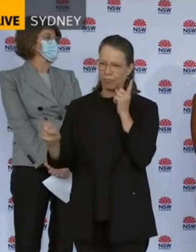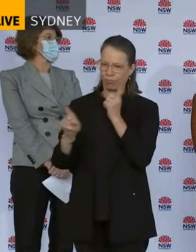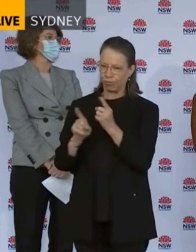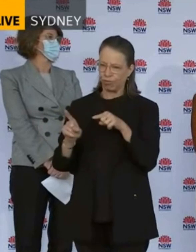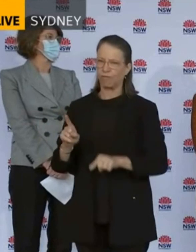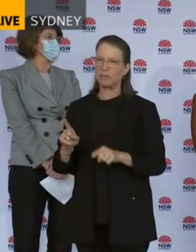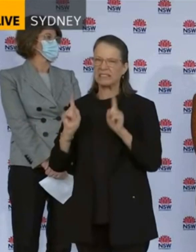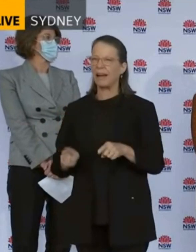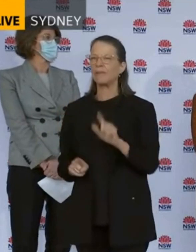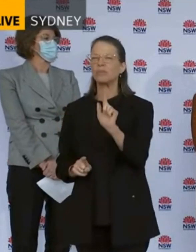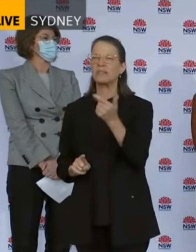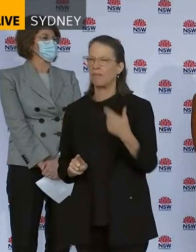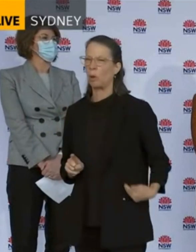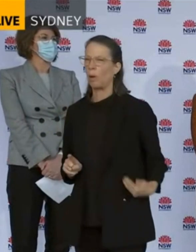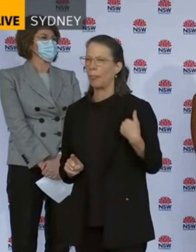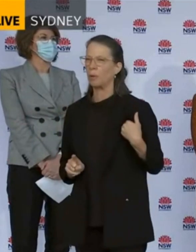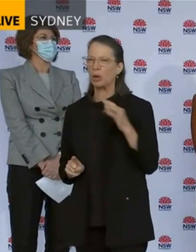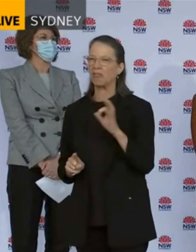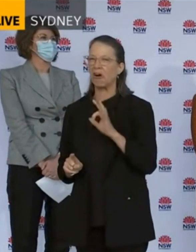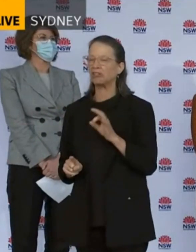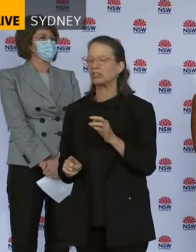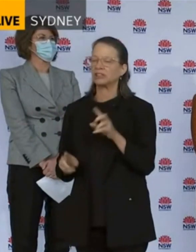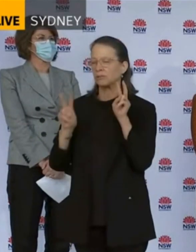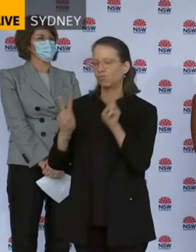mobility of that group of people.